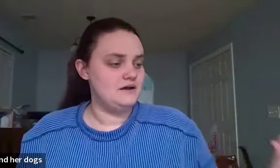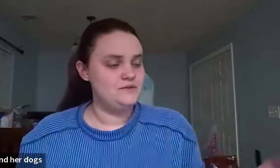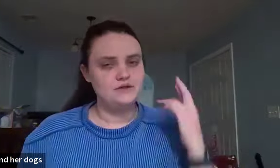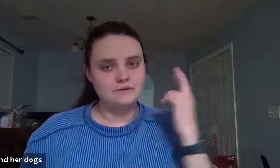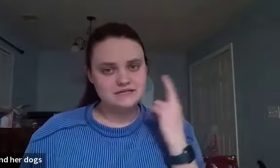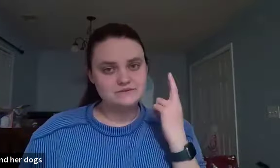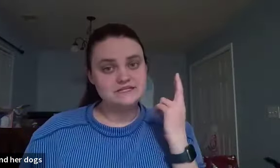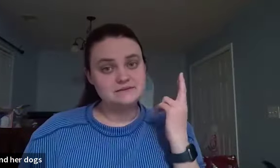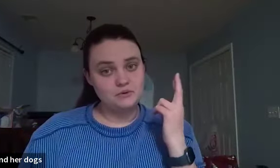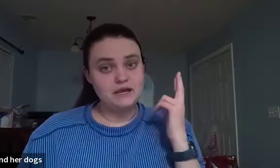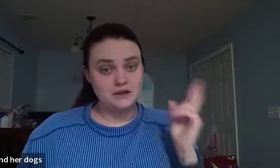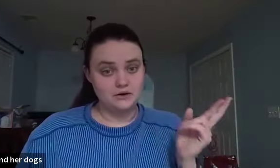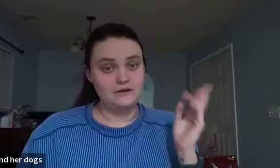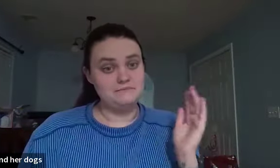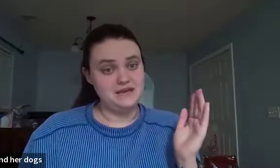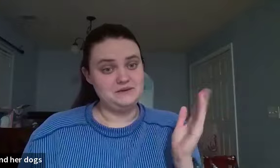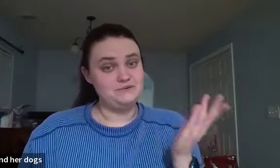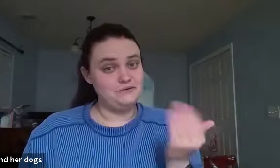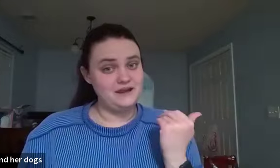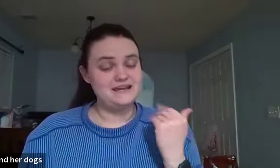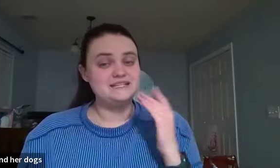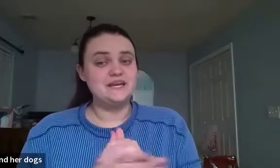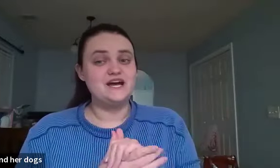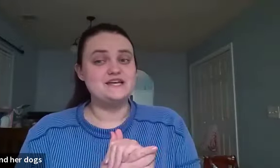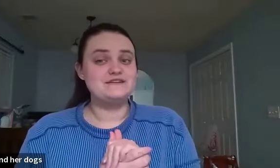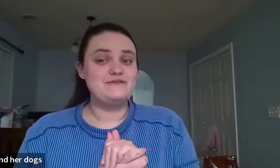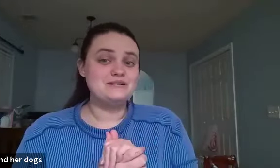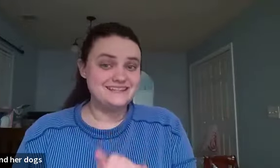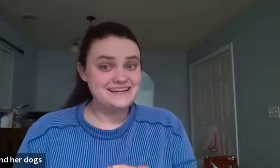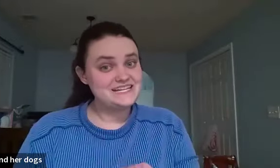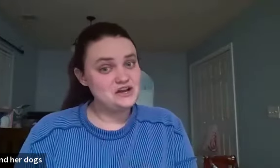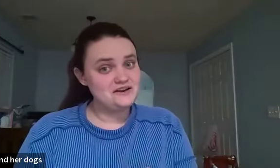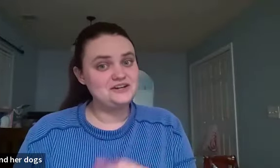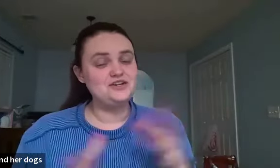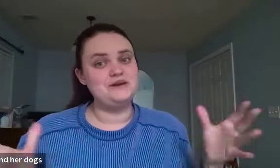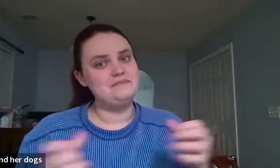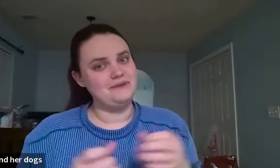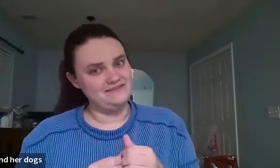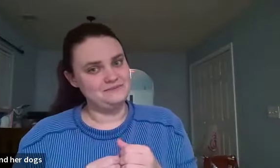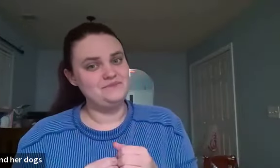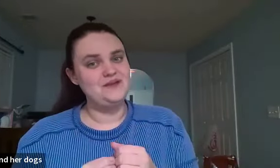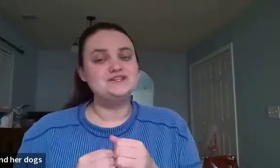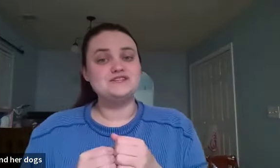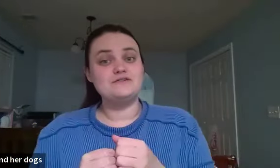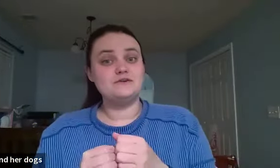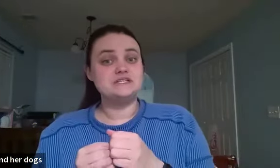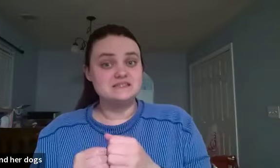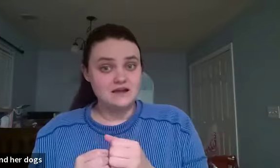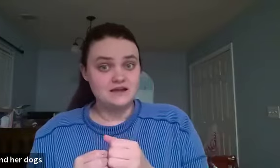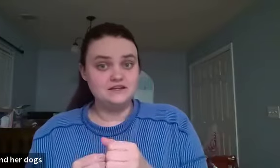Now, the reason we did boy and girl and baby beforehand is because for son and daughter, you combine them. So for son,